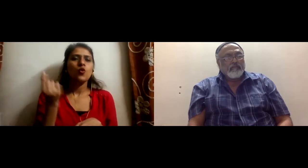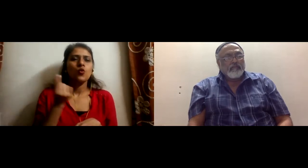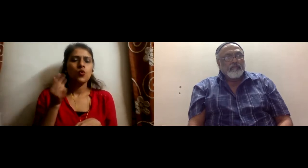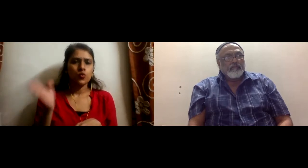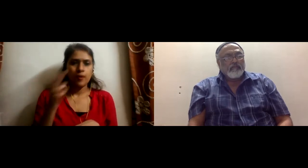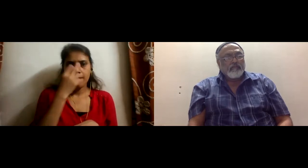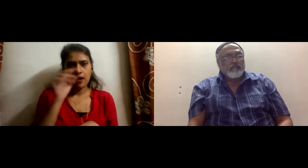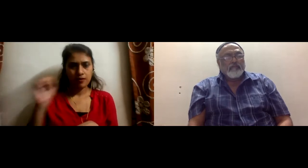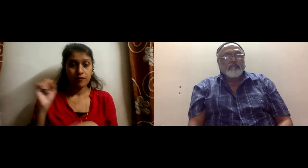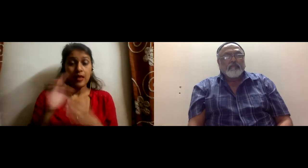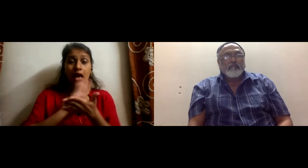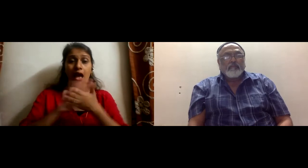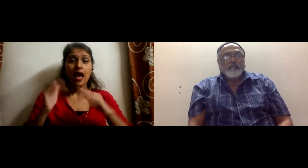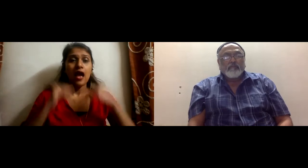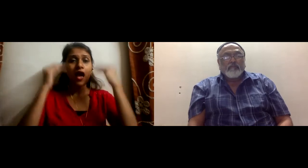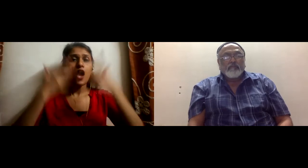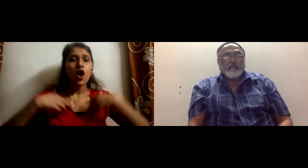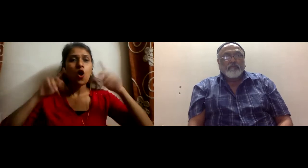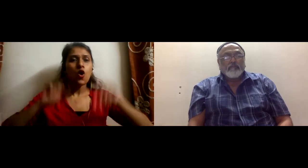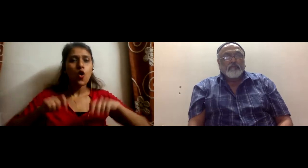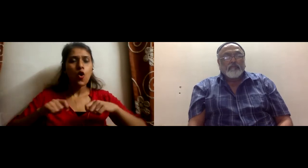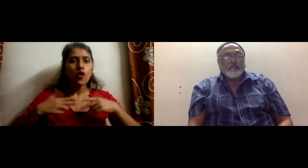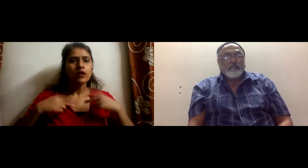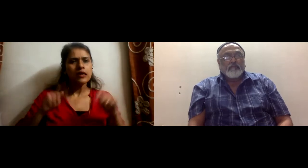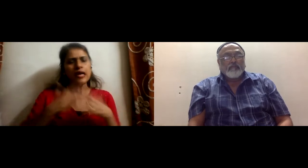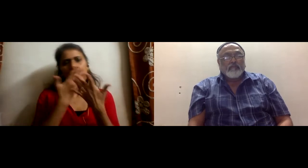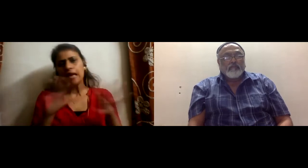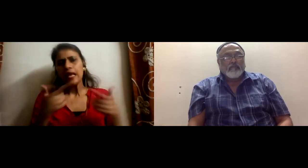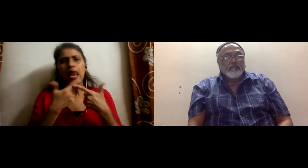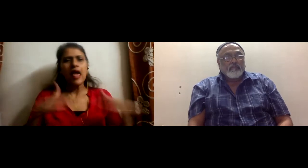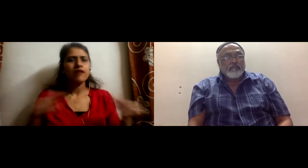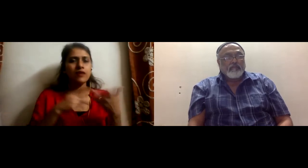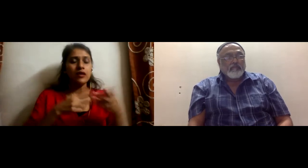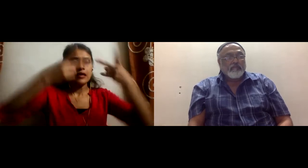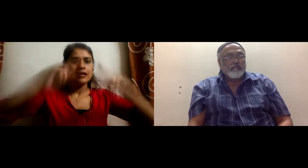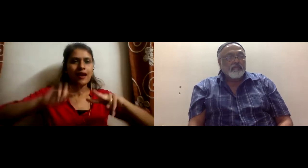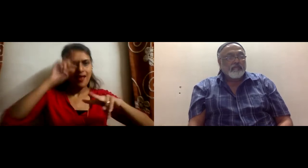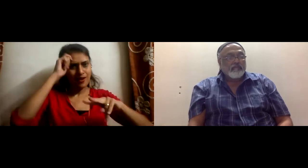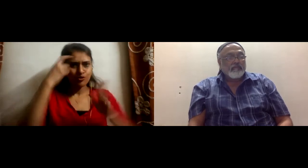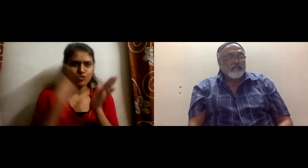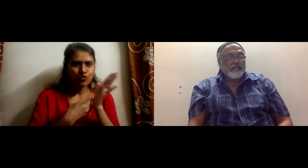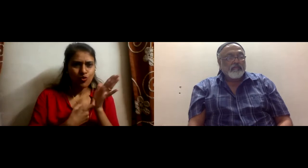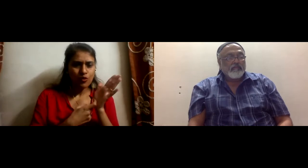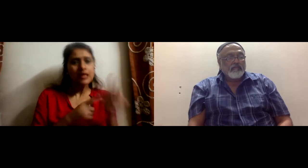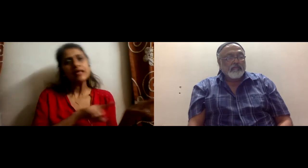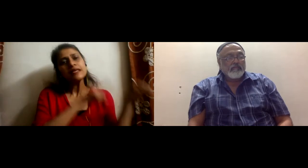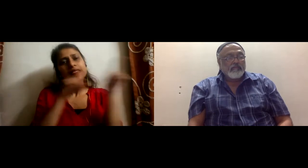Court judges, anything that is written in any language is translated into English and submitted in the court of law